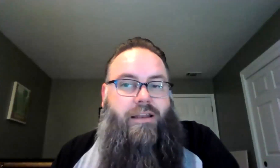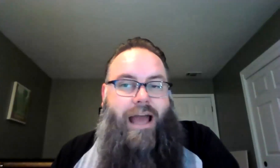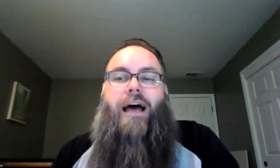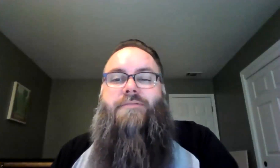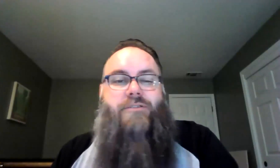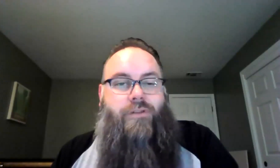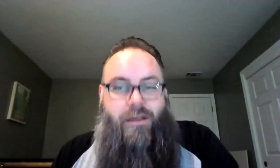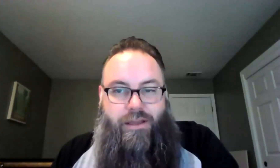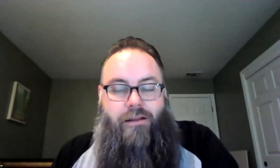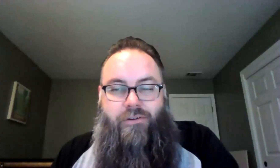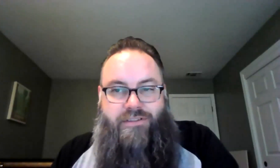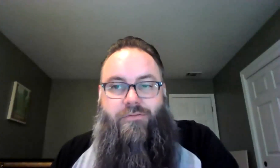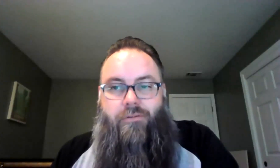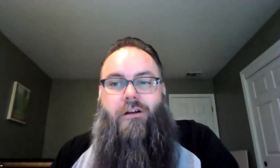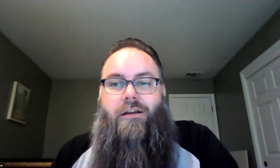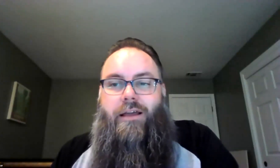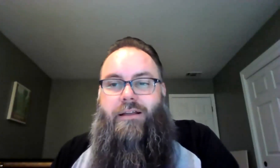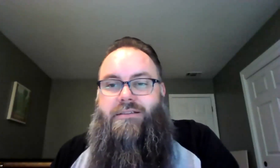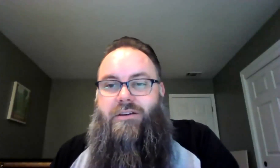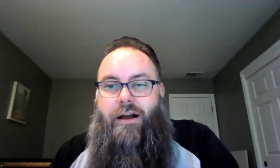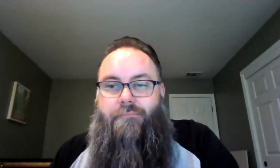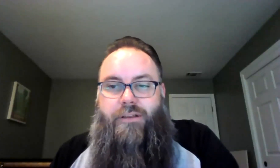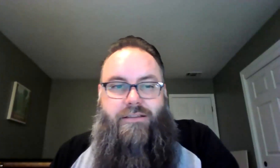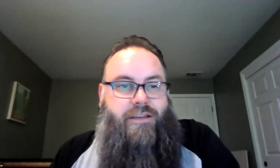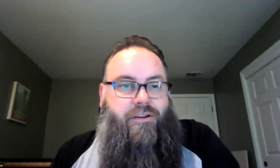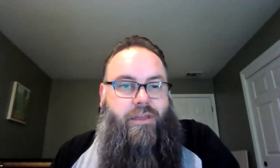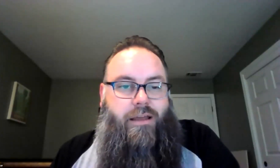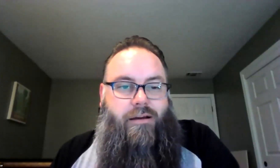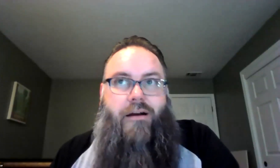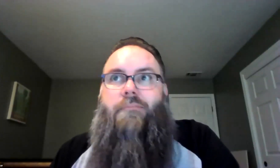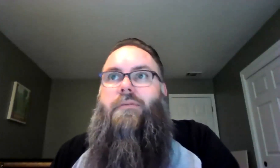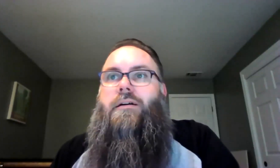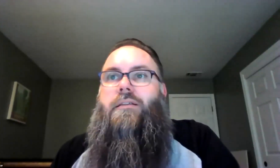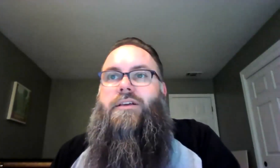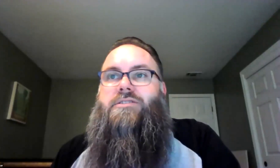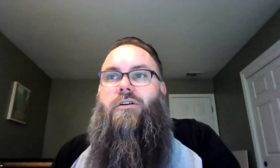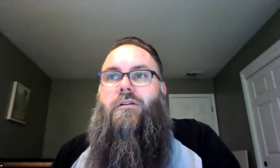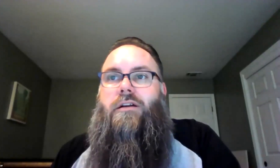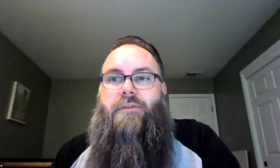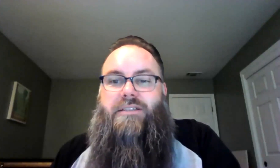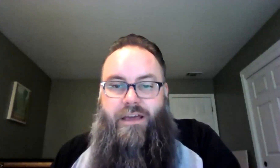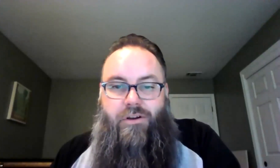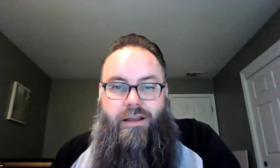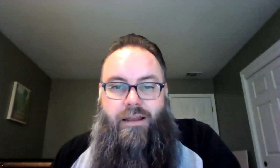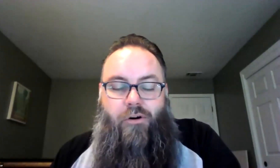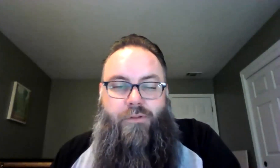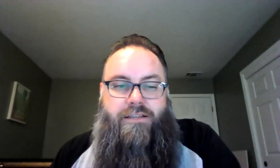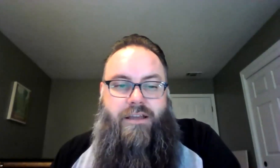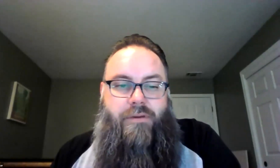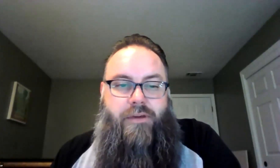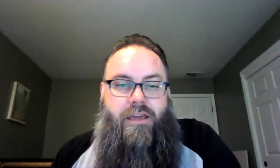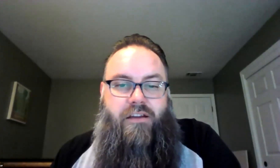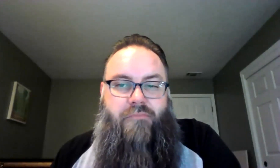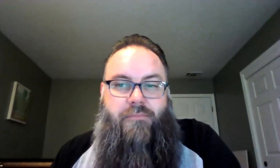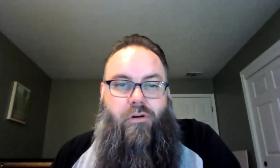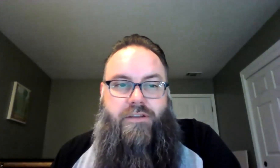and have gotten absolutely nothing out of it whatsoever. And so I'm pleased to hear that these are coming together, and hopefully this